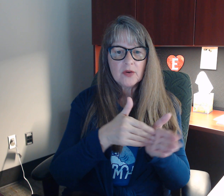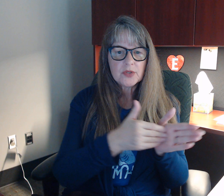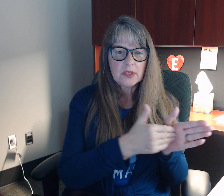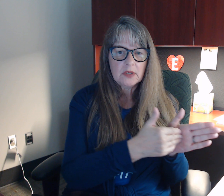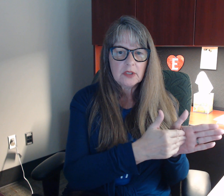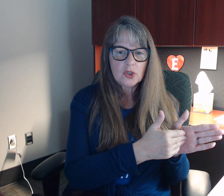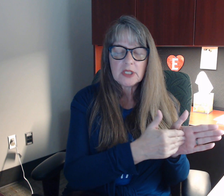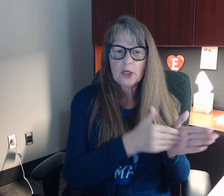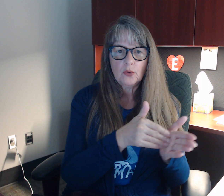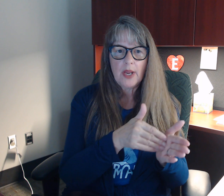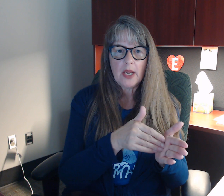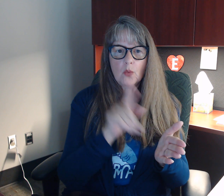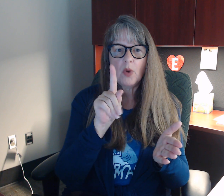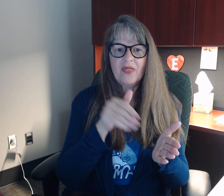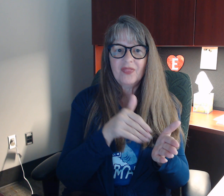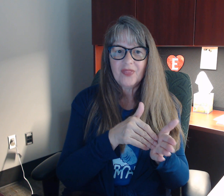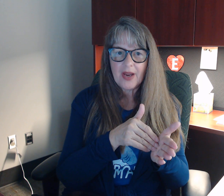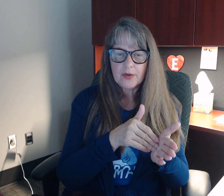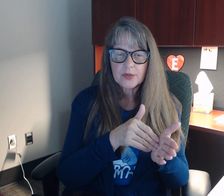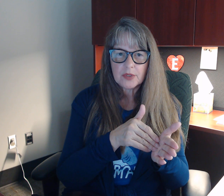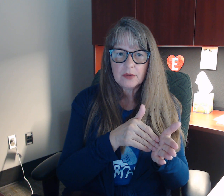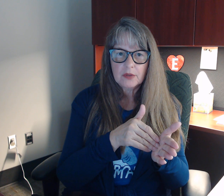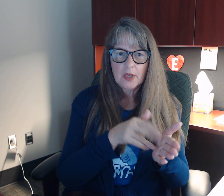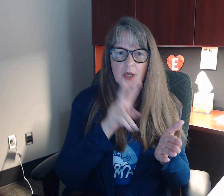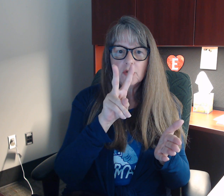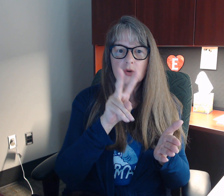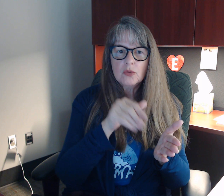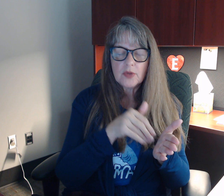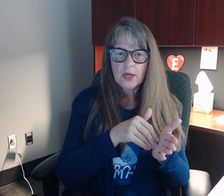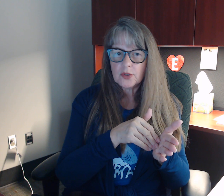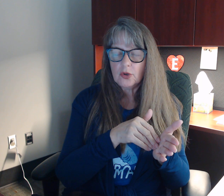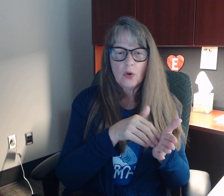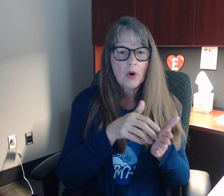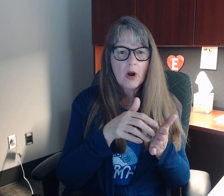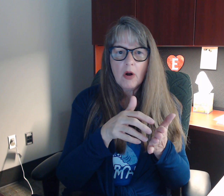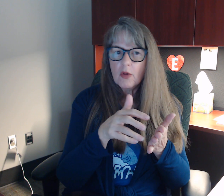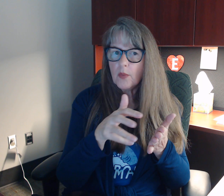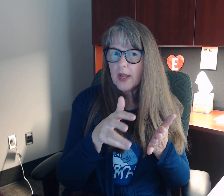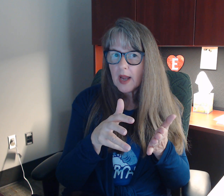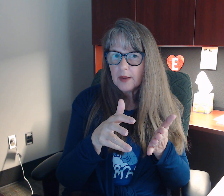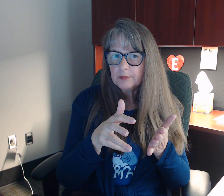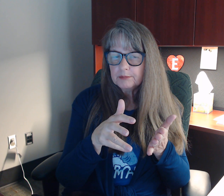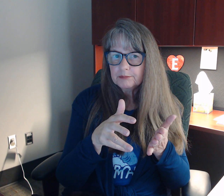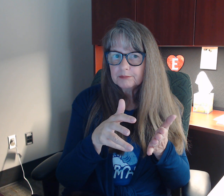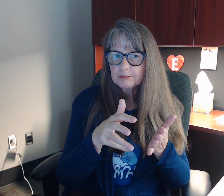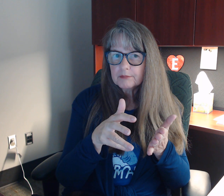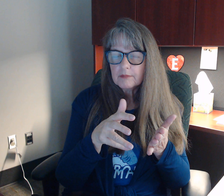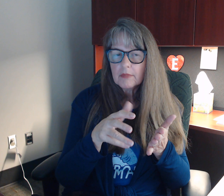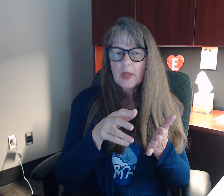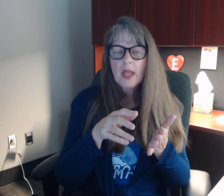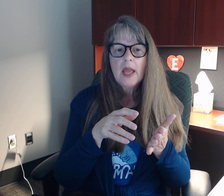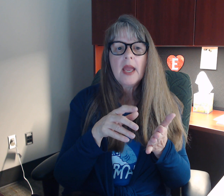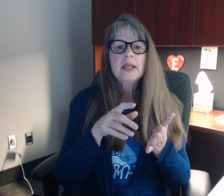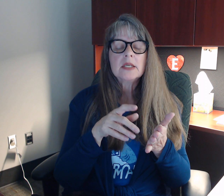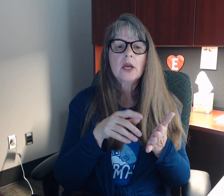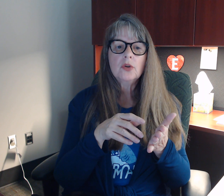1,000, it's just in your hand, 1,000, 2,000. You go all the way up until you